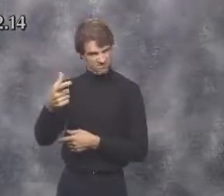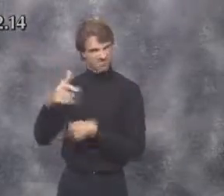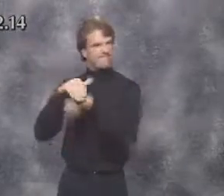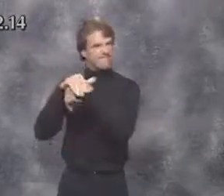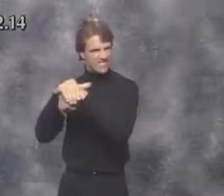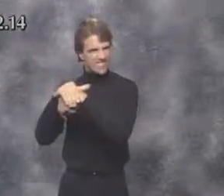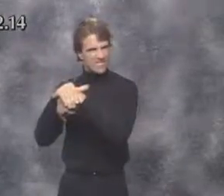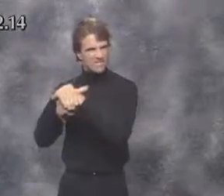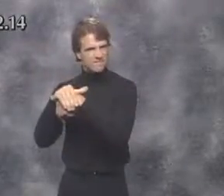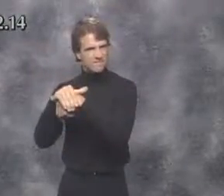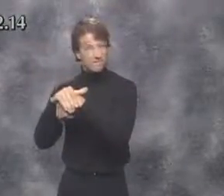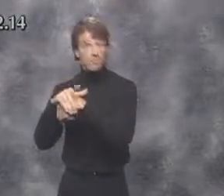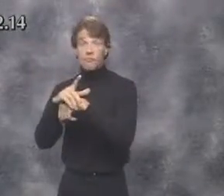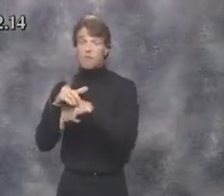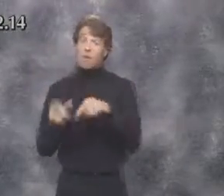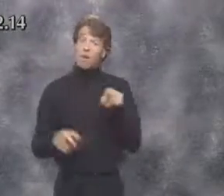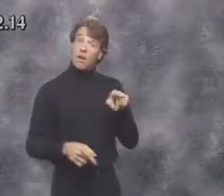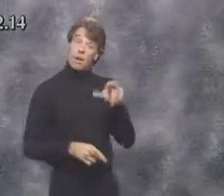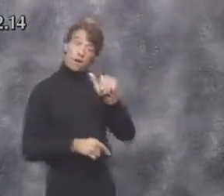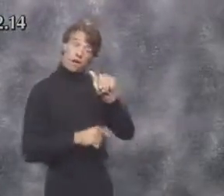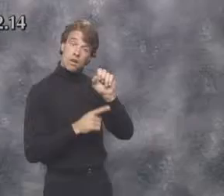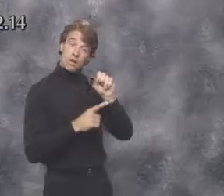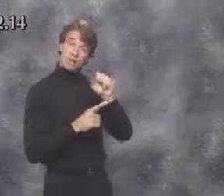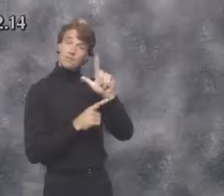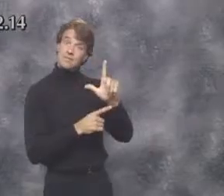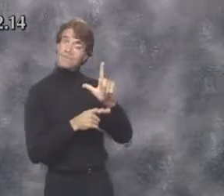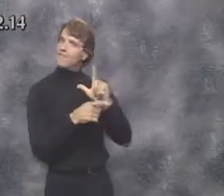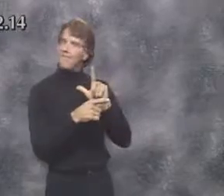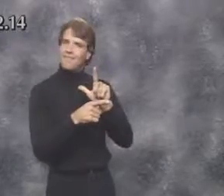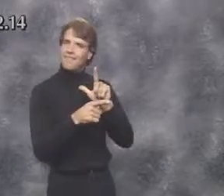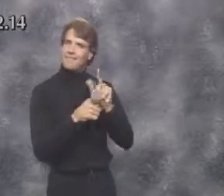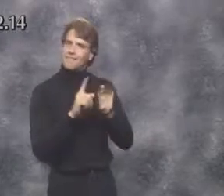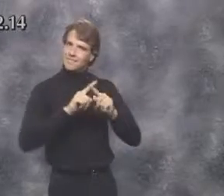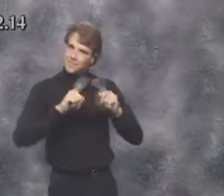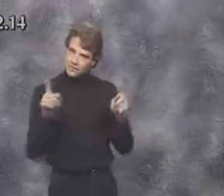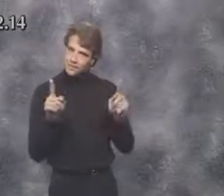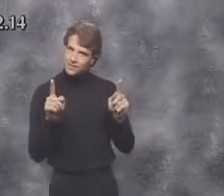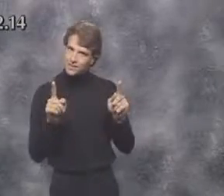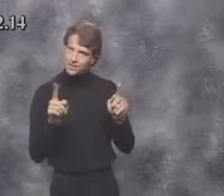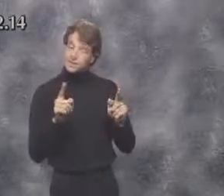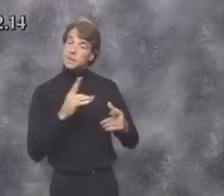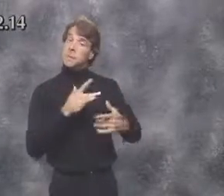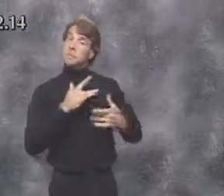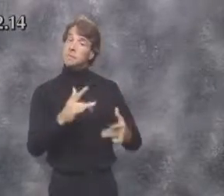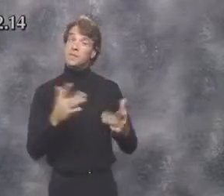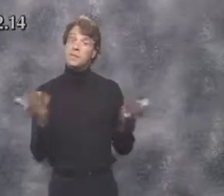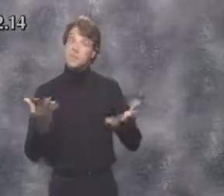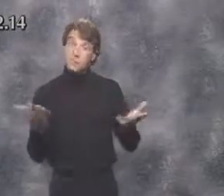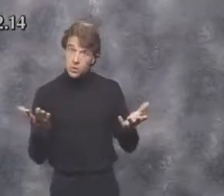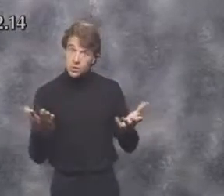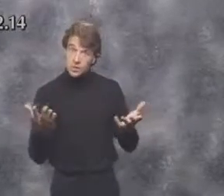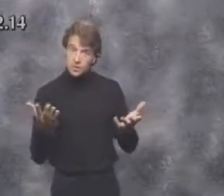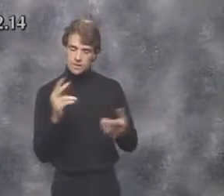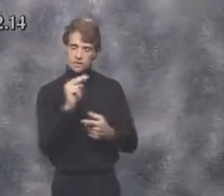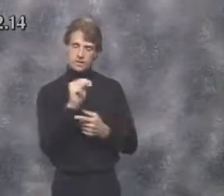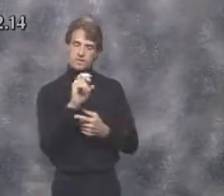milk. That's English phrasing. In ASL, it is different.